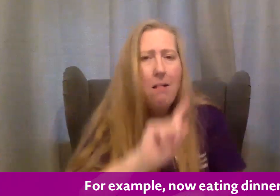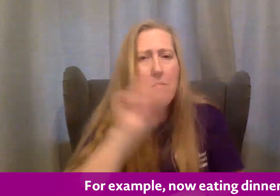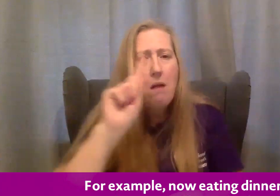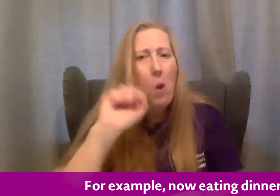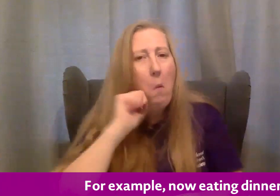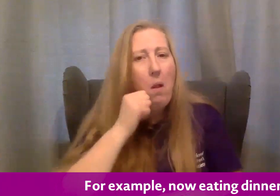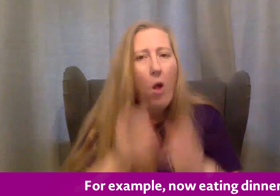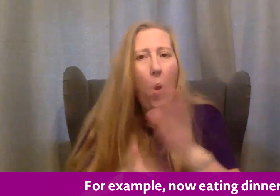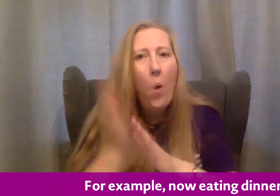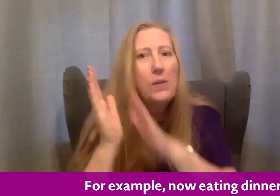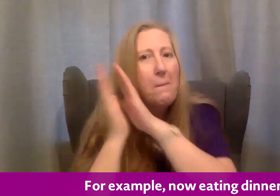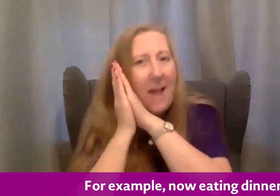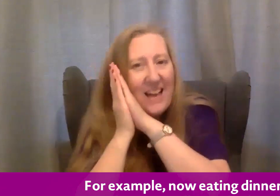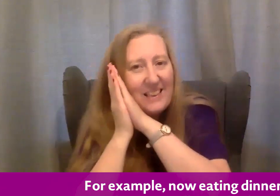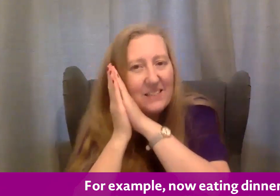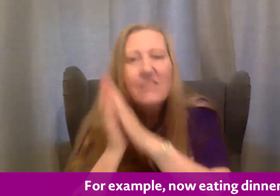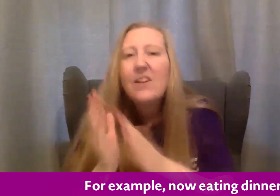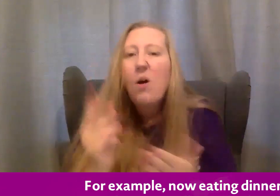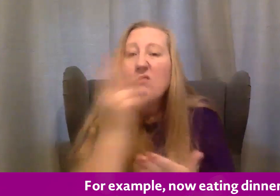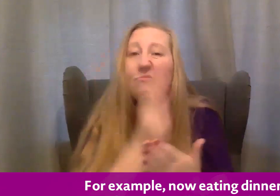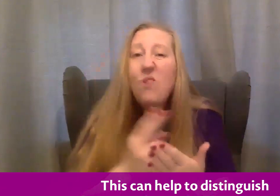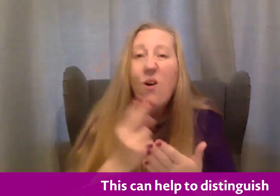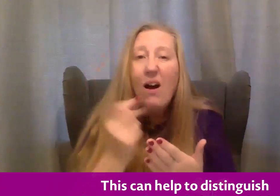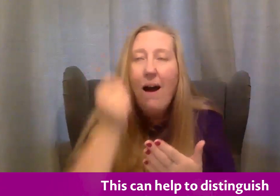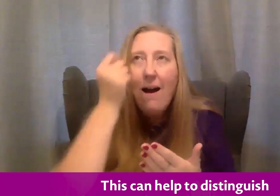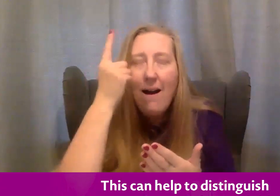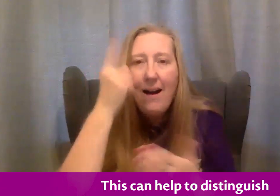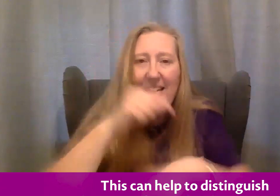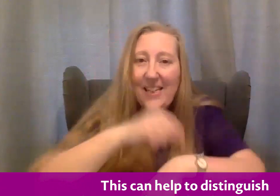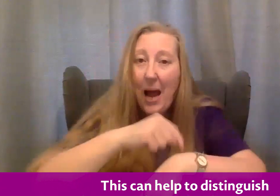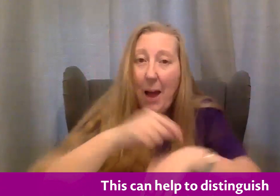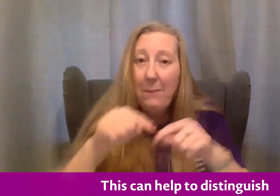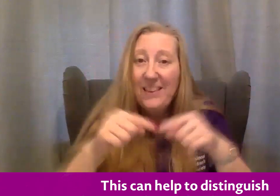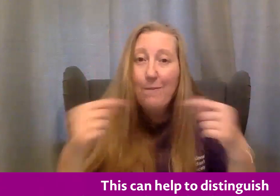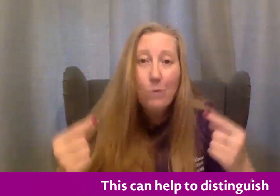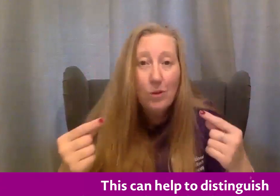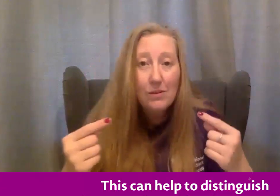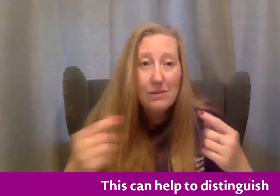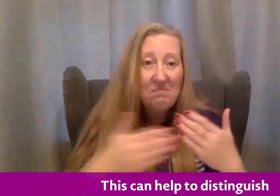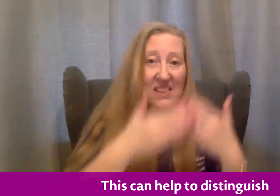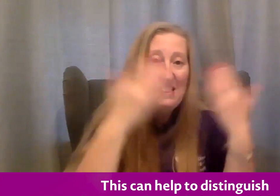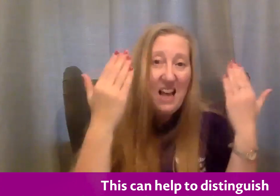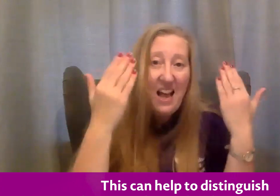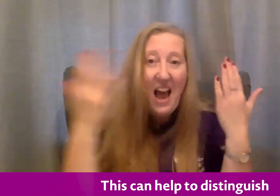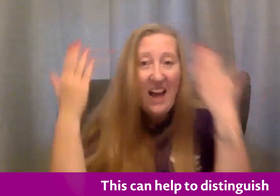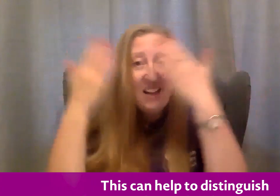dinner. Later. We'll go to bed. This can help to distinguish between day and night activities.